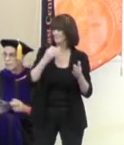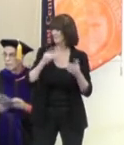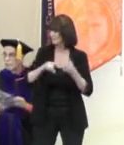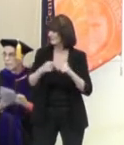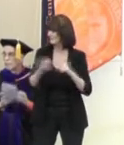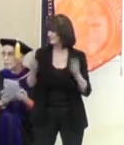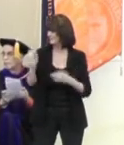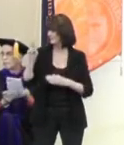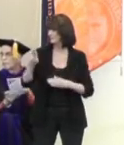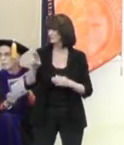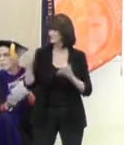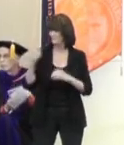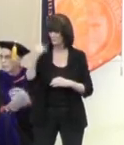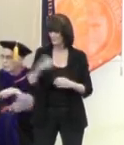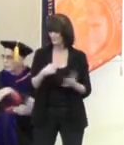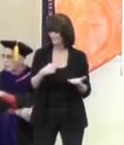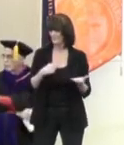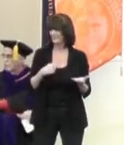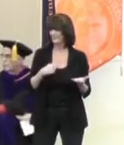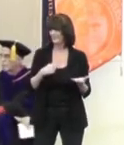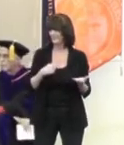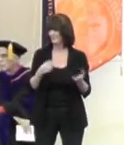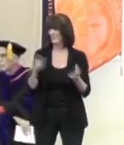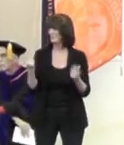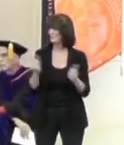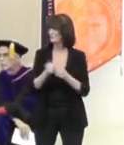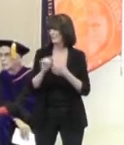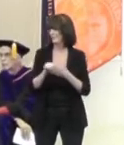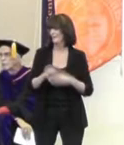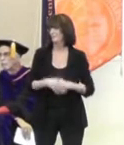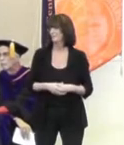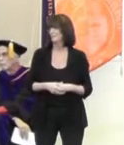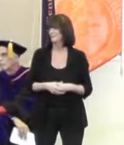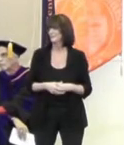East Central did for me?